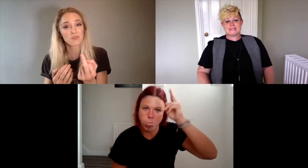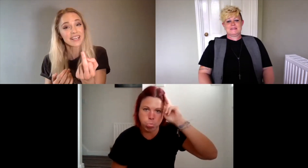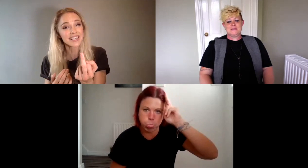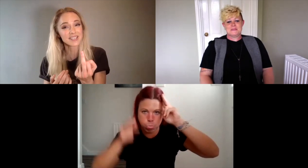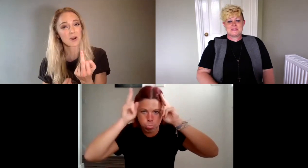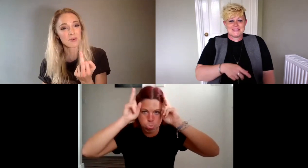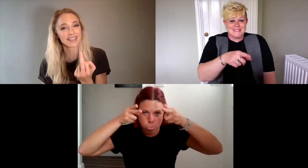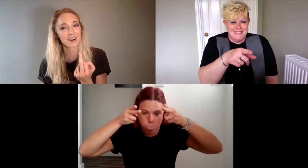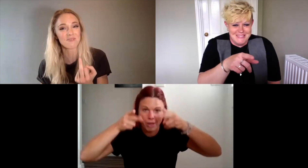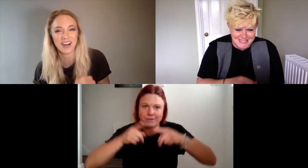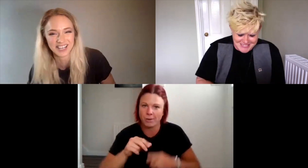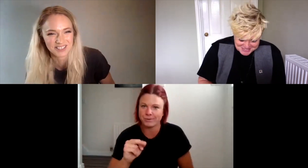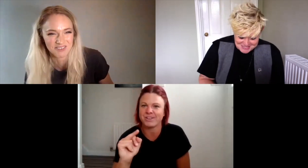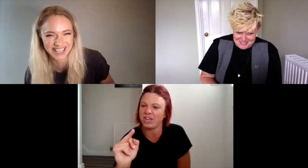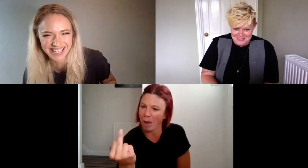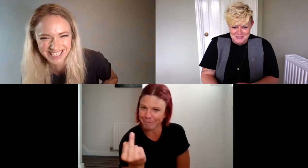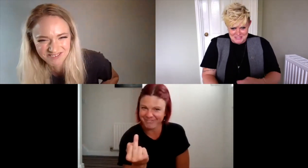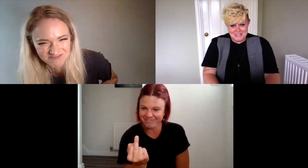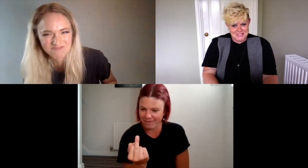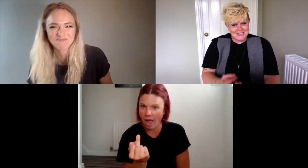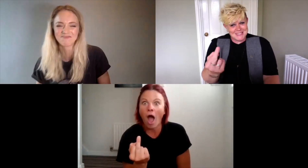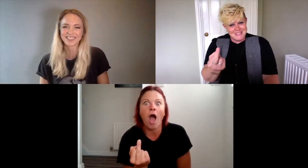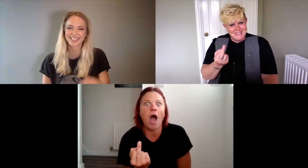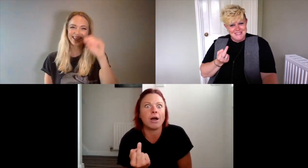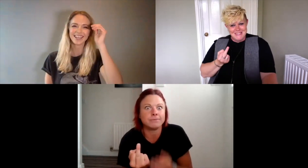wrong finger, so I went Come Find Me.